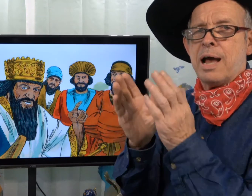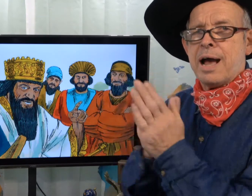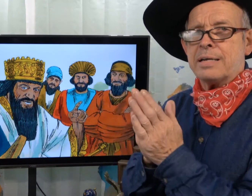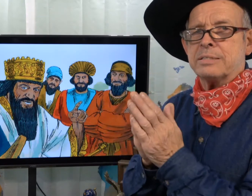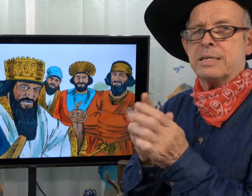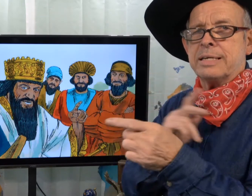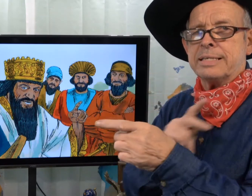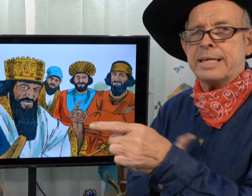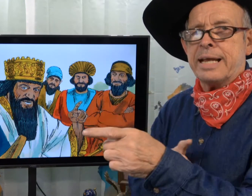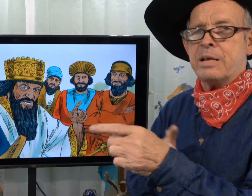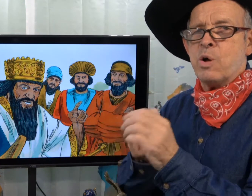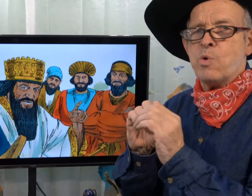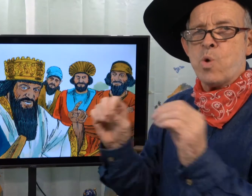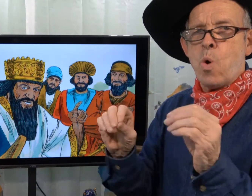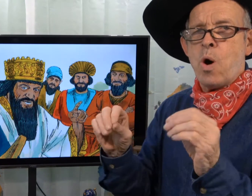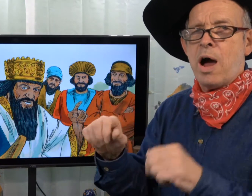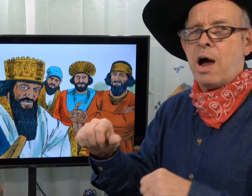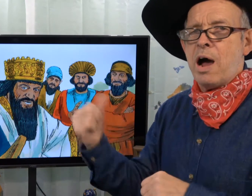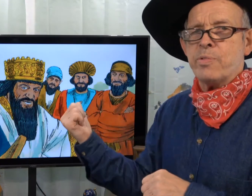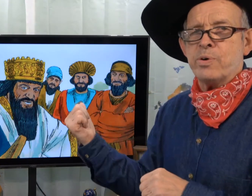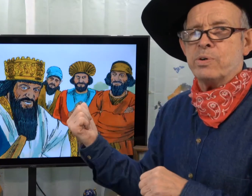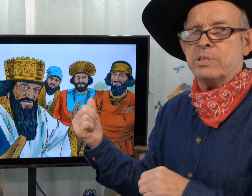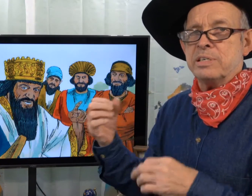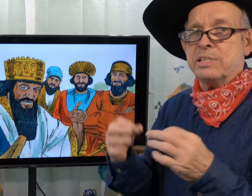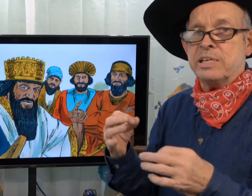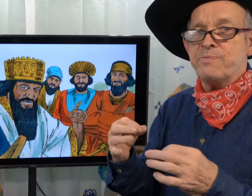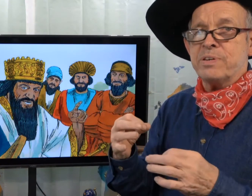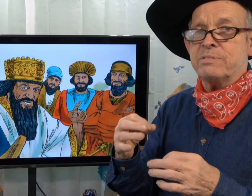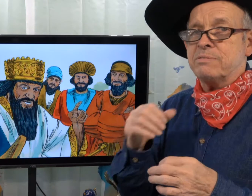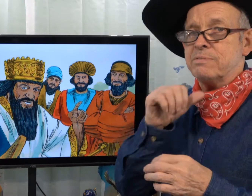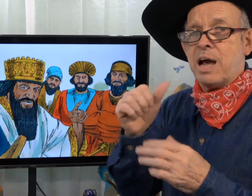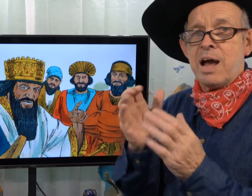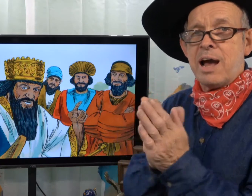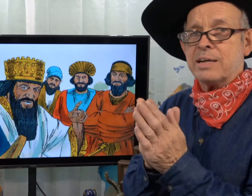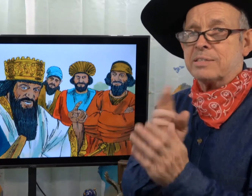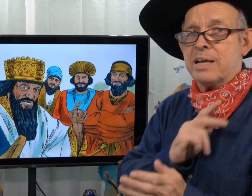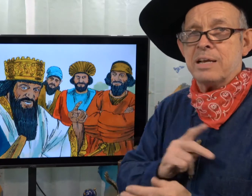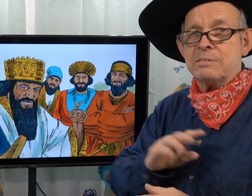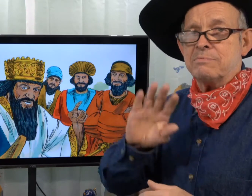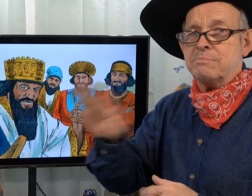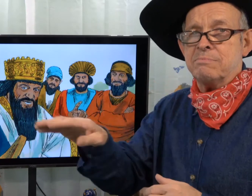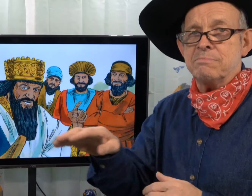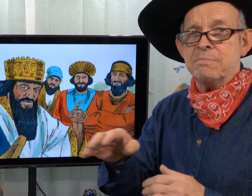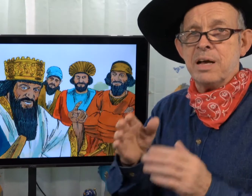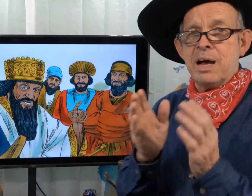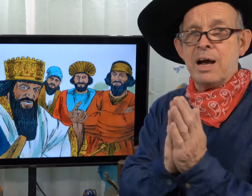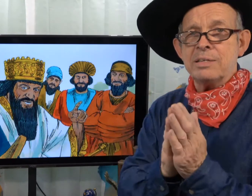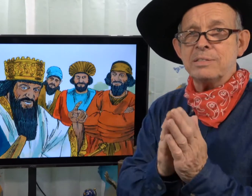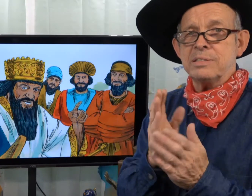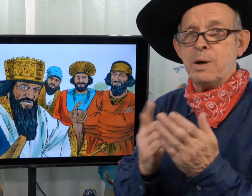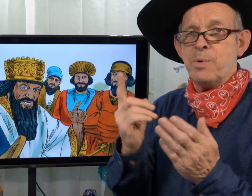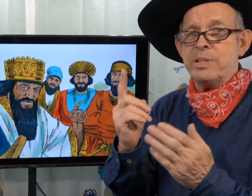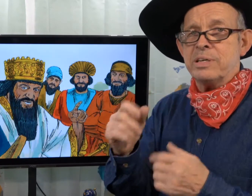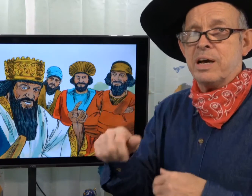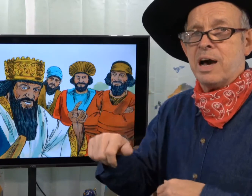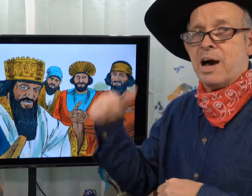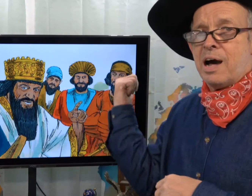ask, King. No. Other. If not acting, as somebody else,